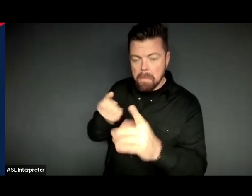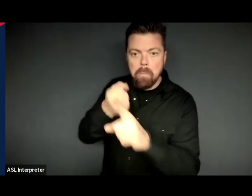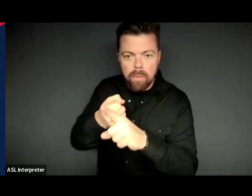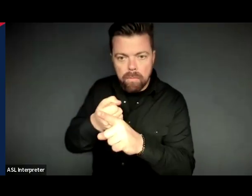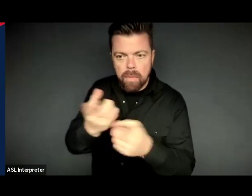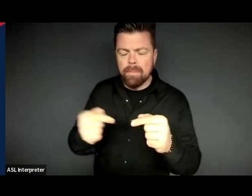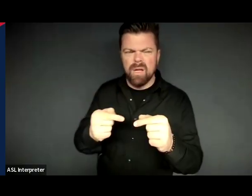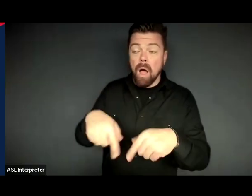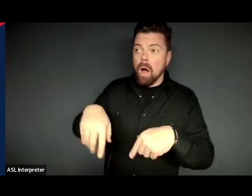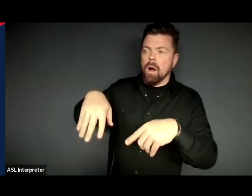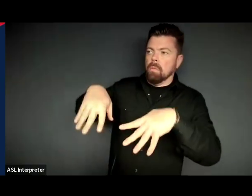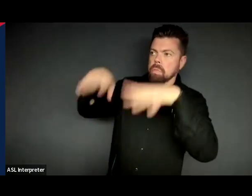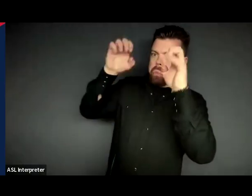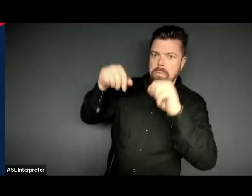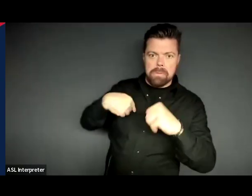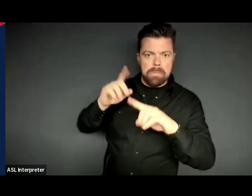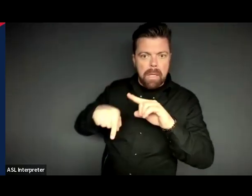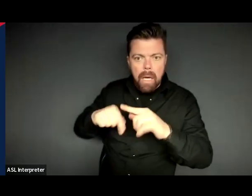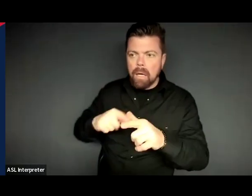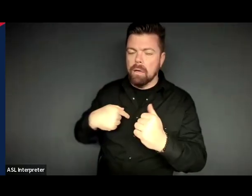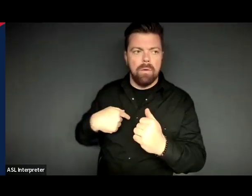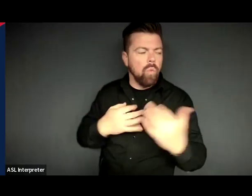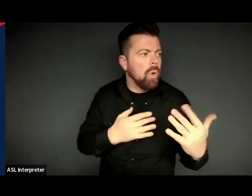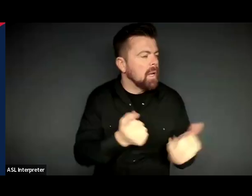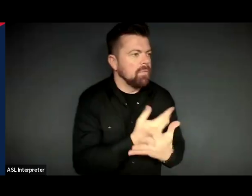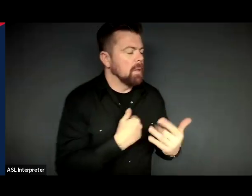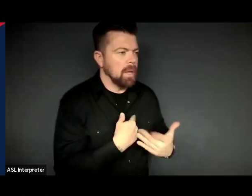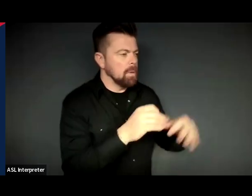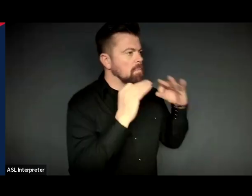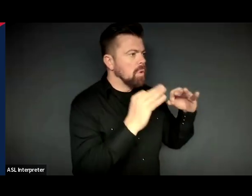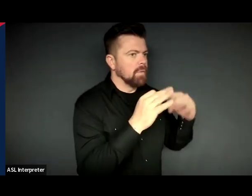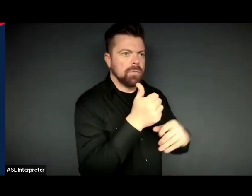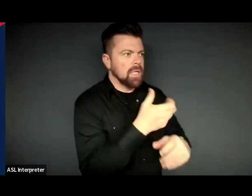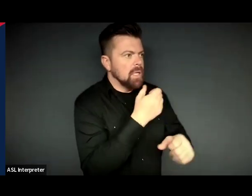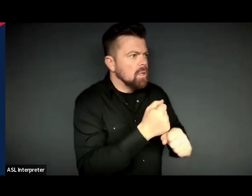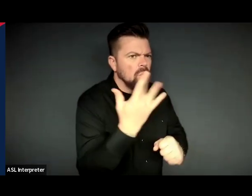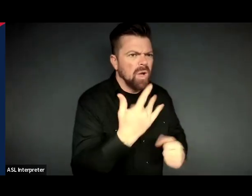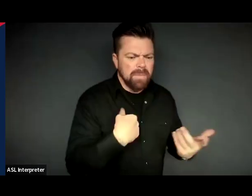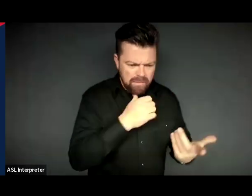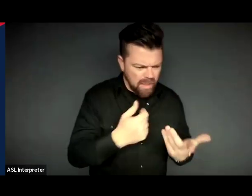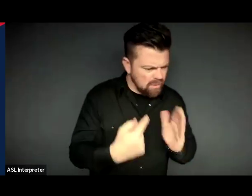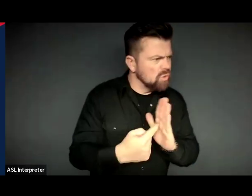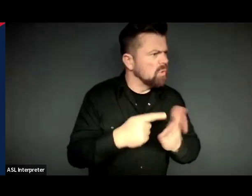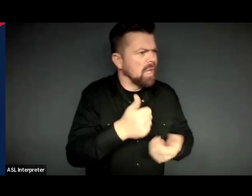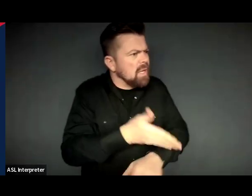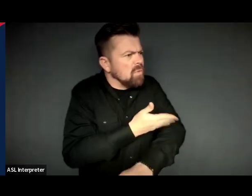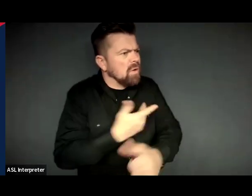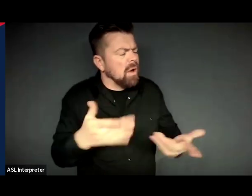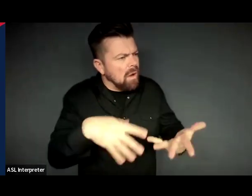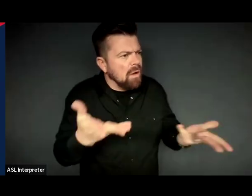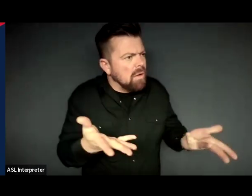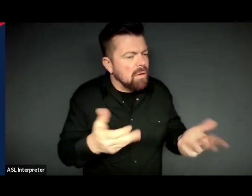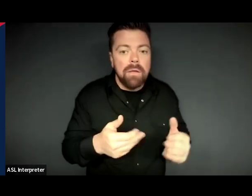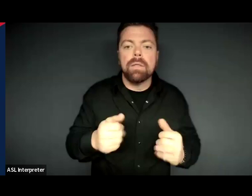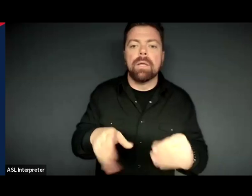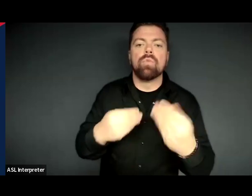want wait a minute," or, "I've been doing everything right for 10 years. Why am I not showing any improvement?" They give you